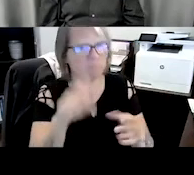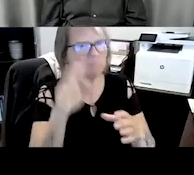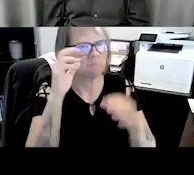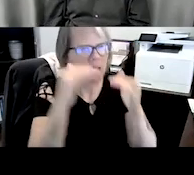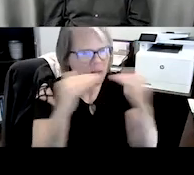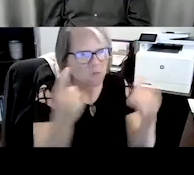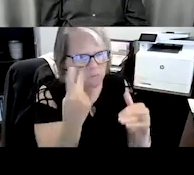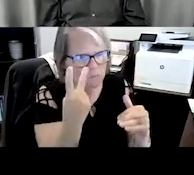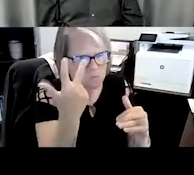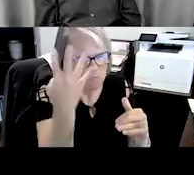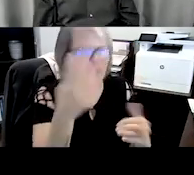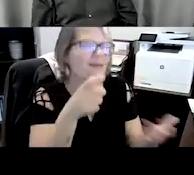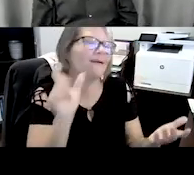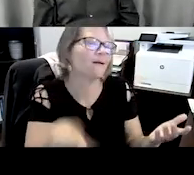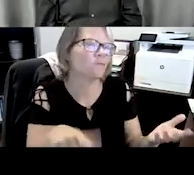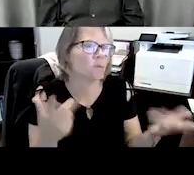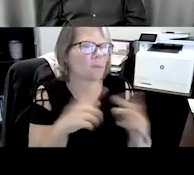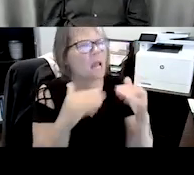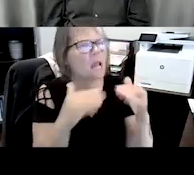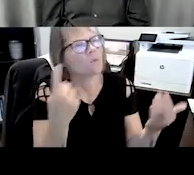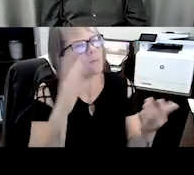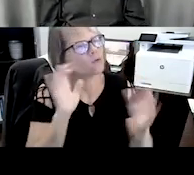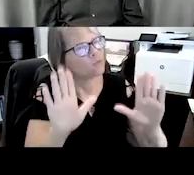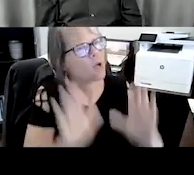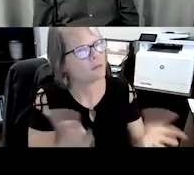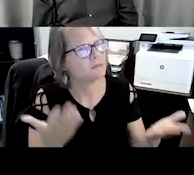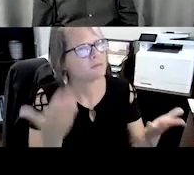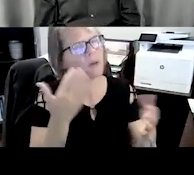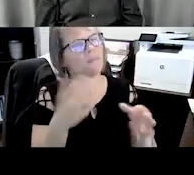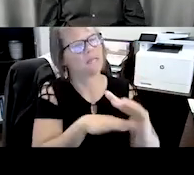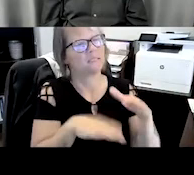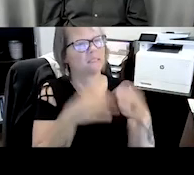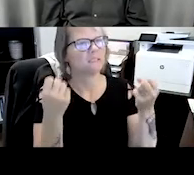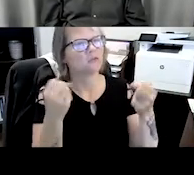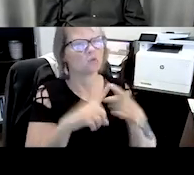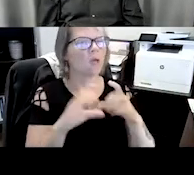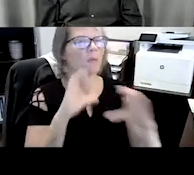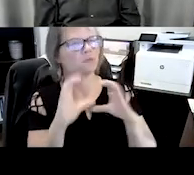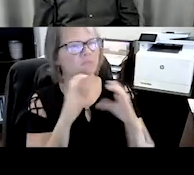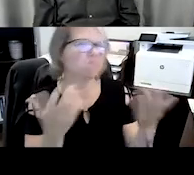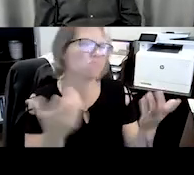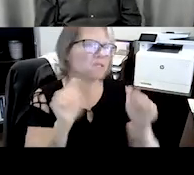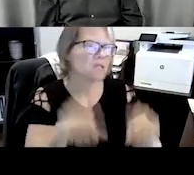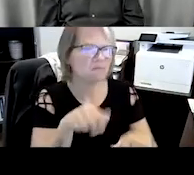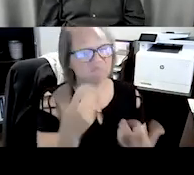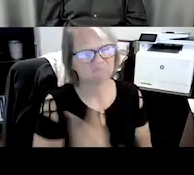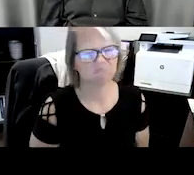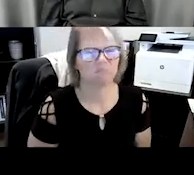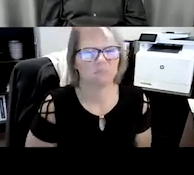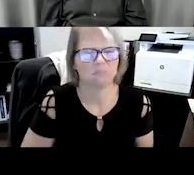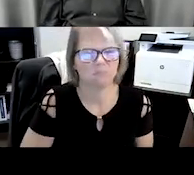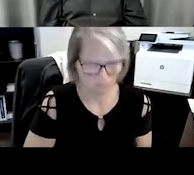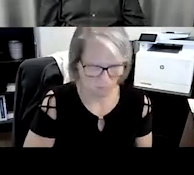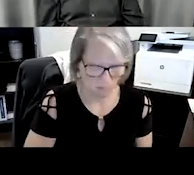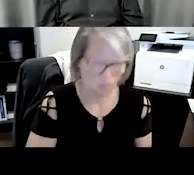see what's out there. You don't necessarily have to be a very advanced signer. If you've got some basic sign skills,